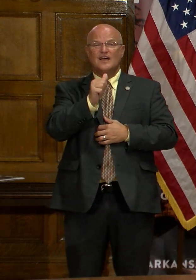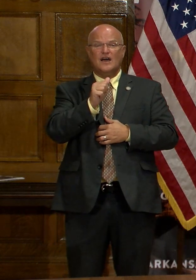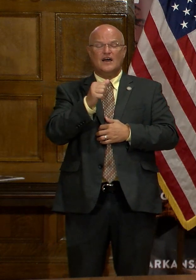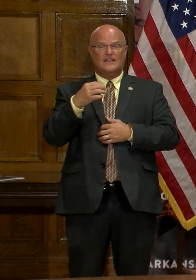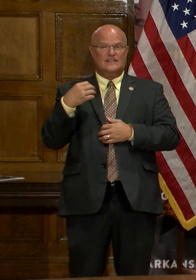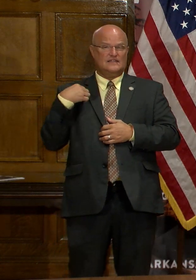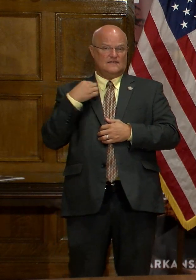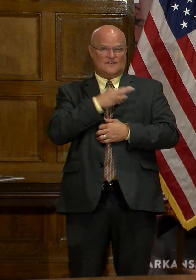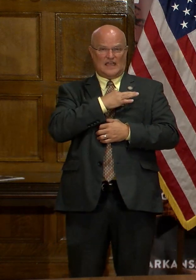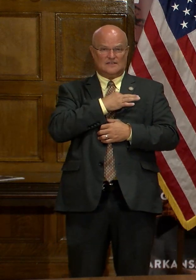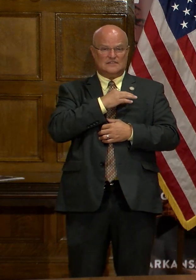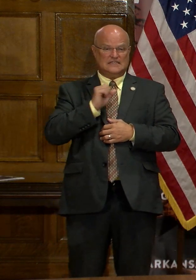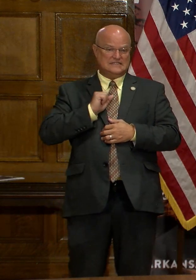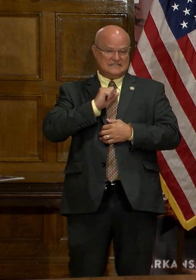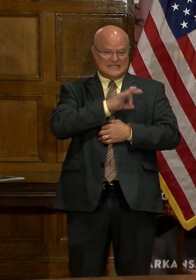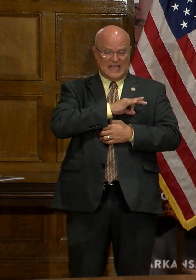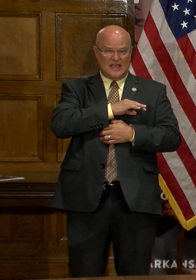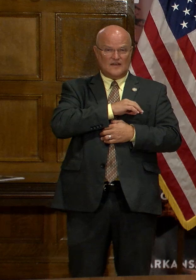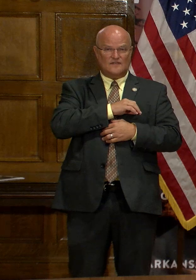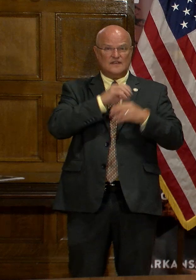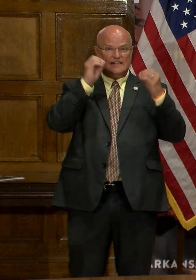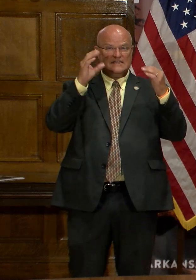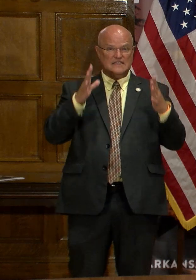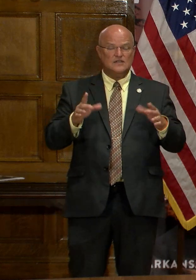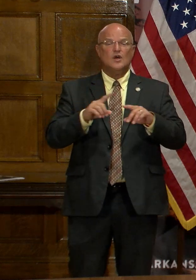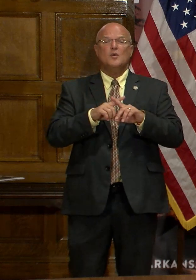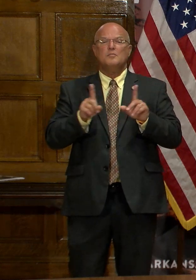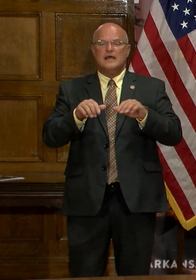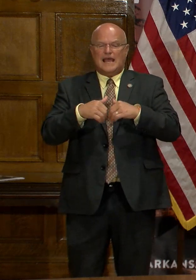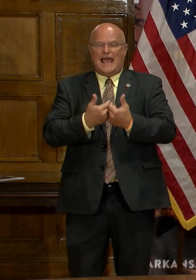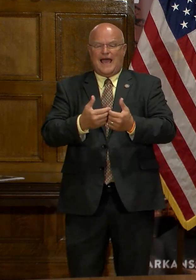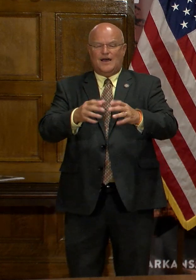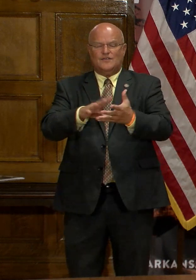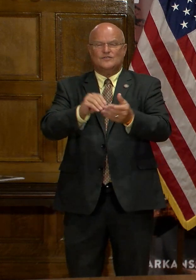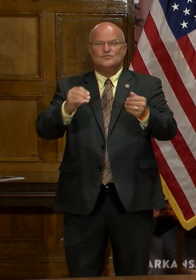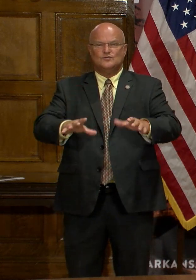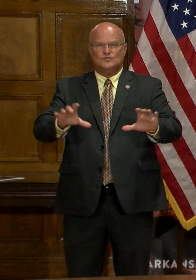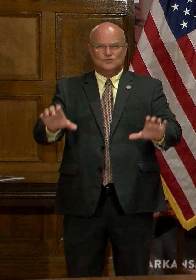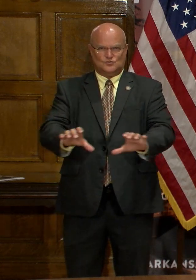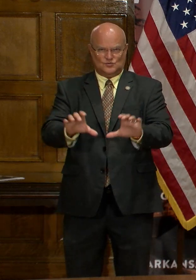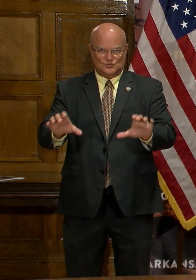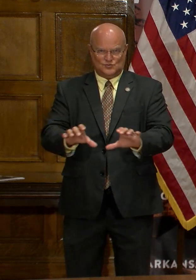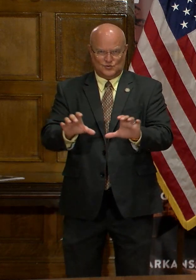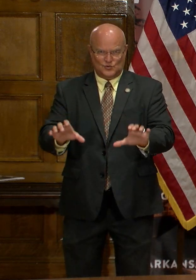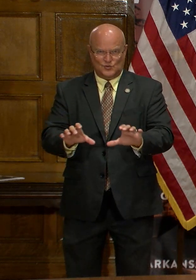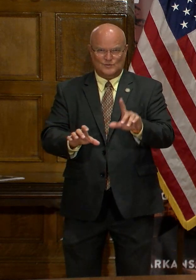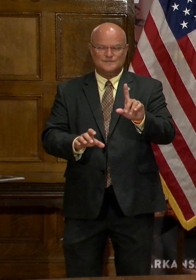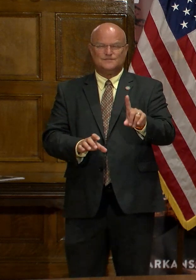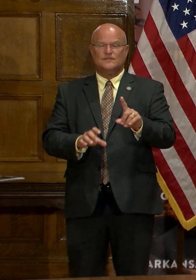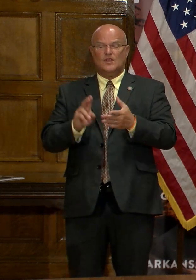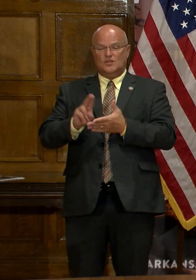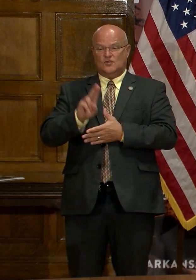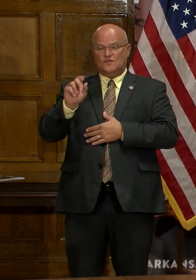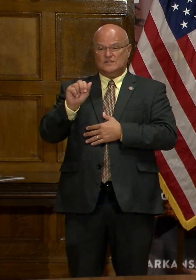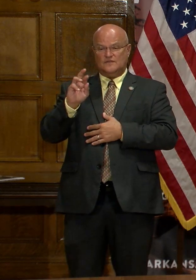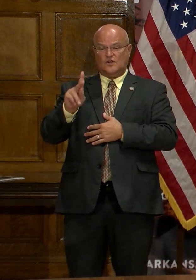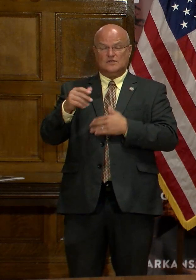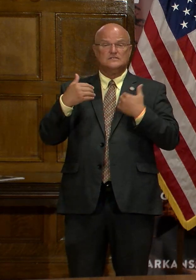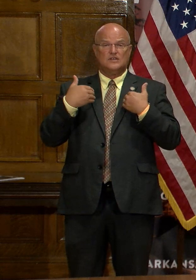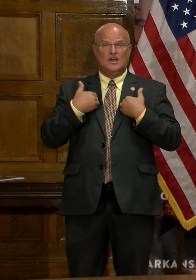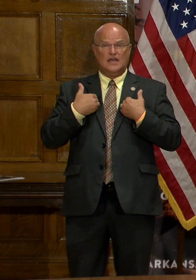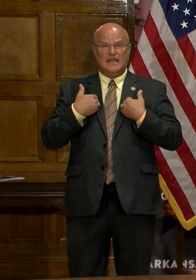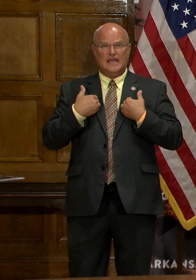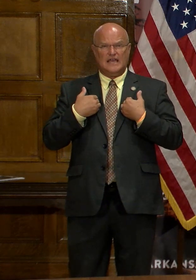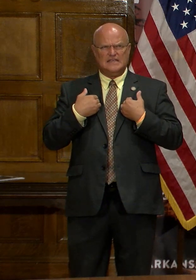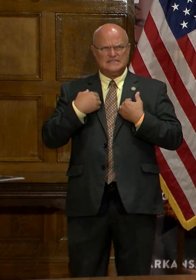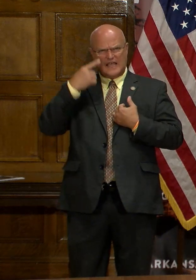faculty and staff and administration, but it's how the students execute the plan as well. And for example, the University of Arkansas has,